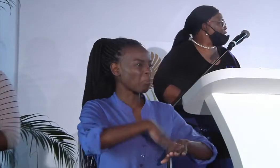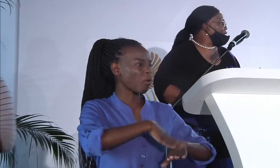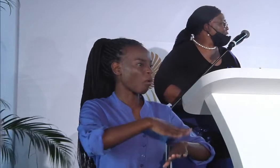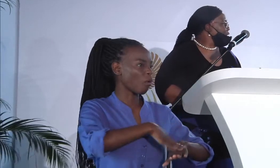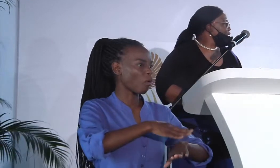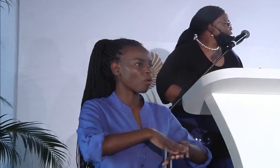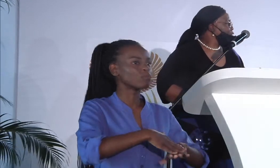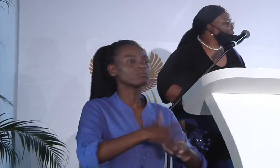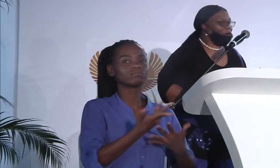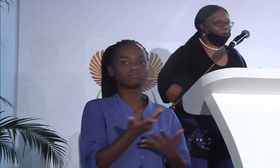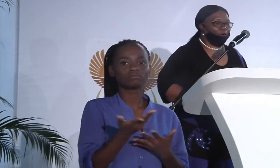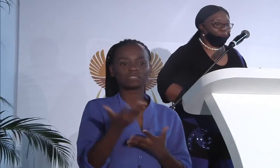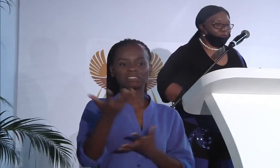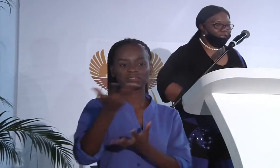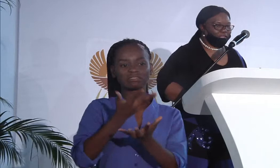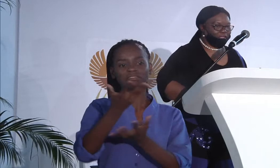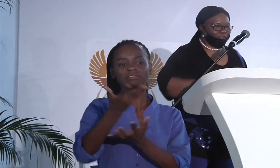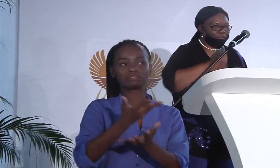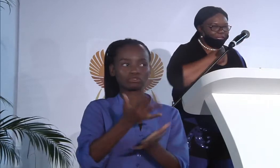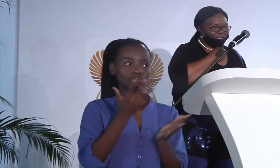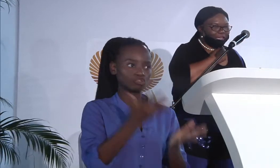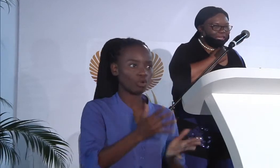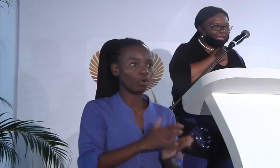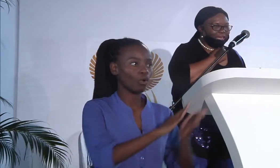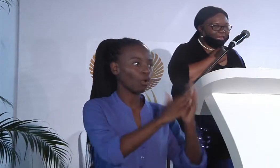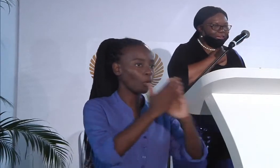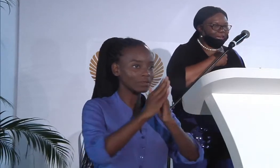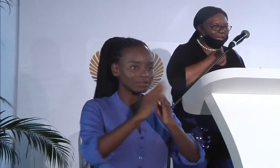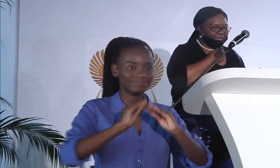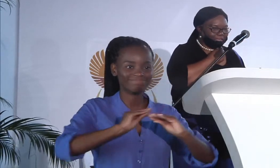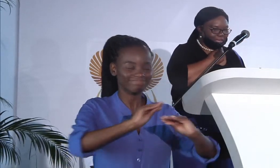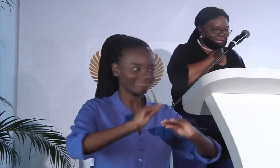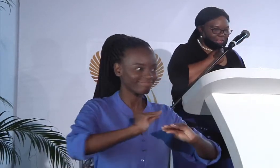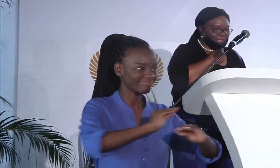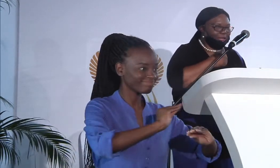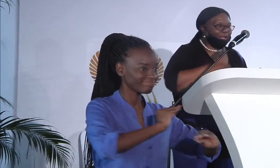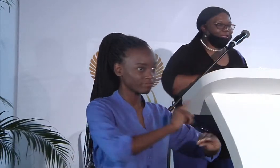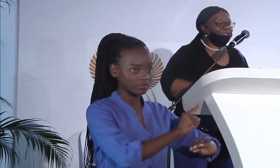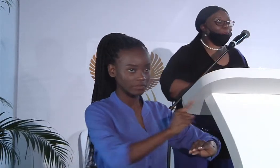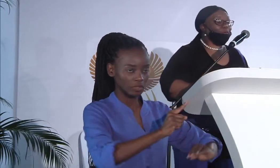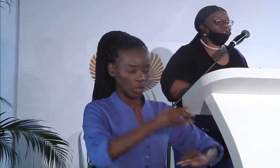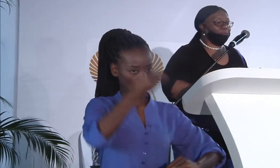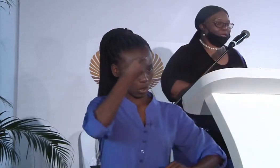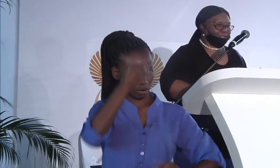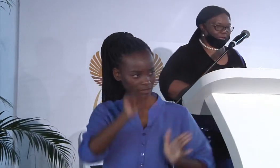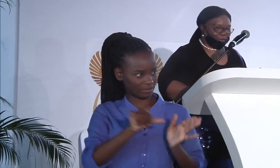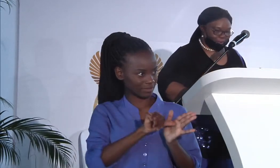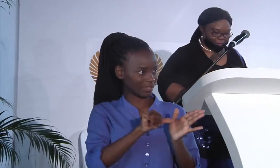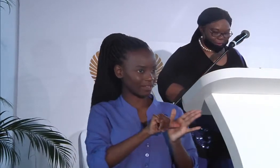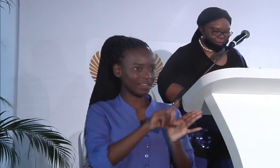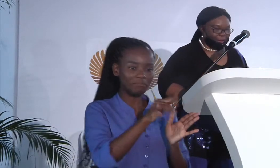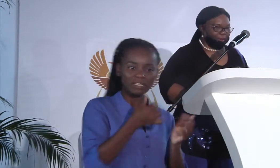lot to our community so that they can learn and understand and support better.